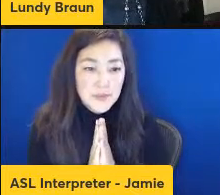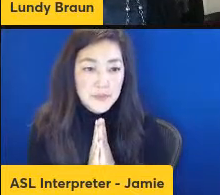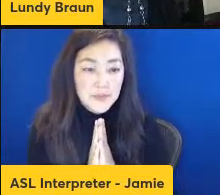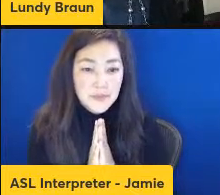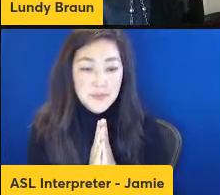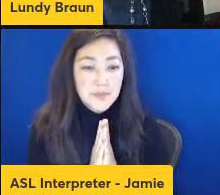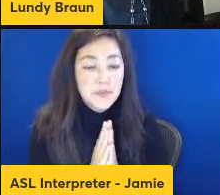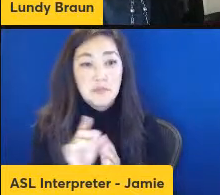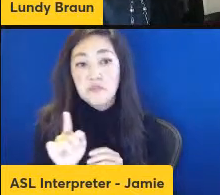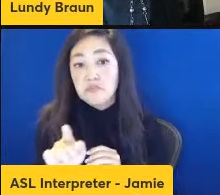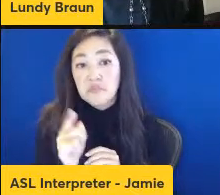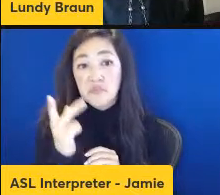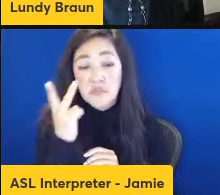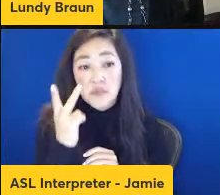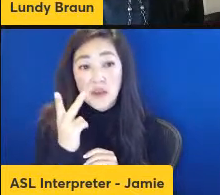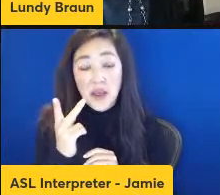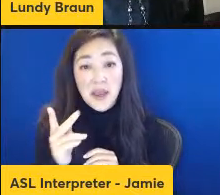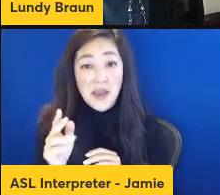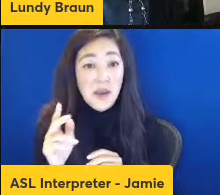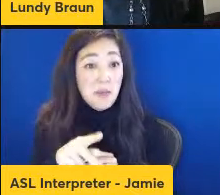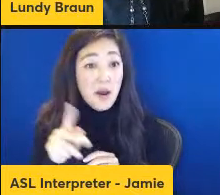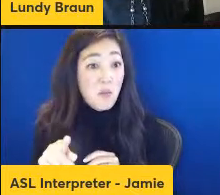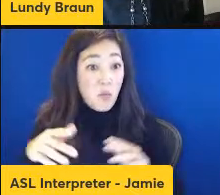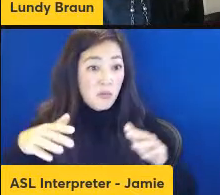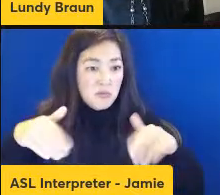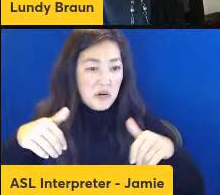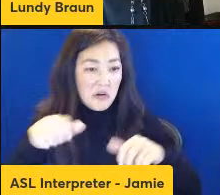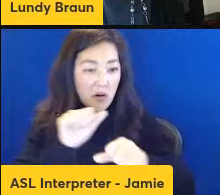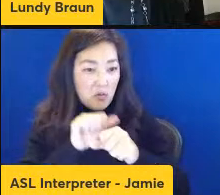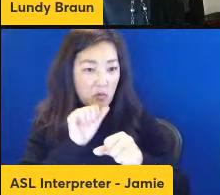I don't think my slides are up.